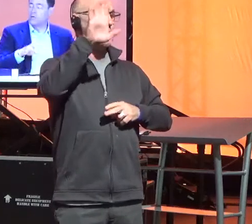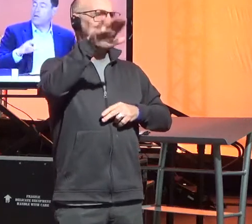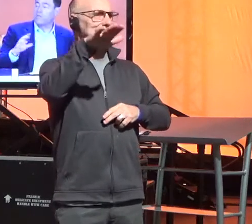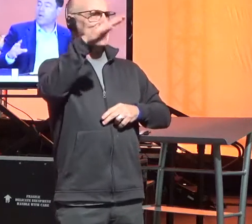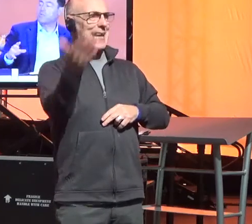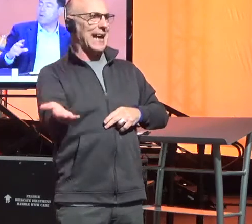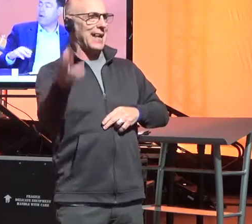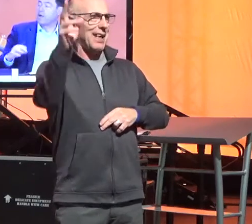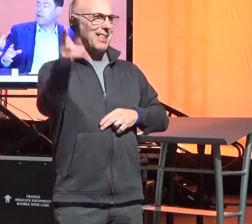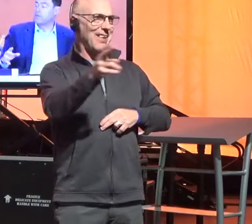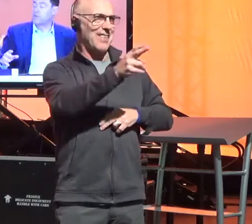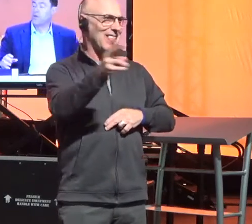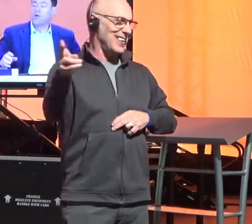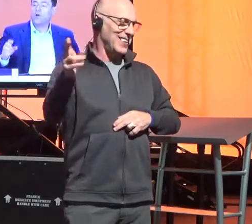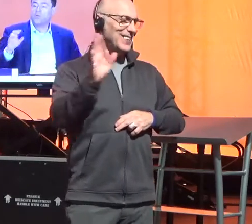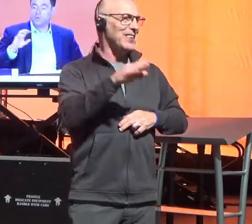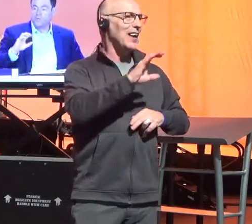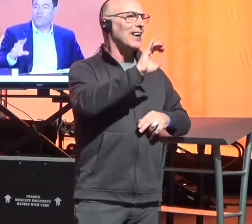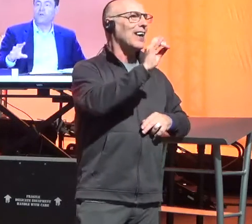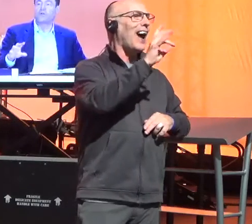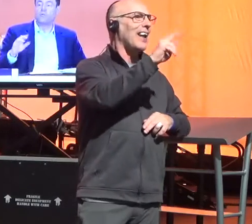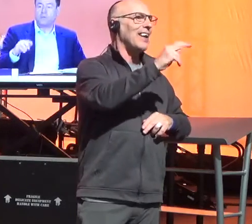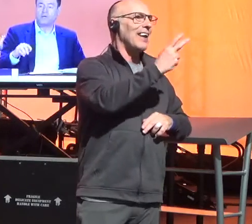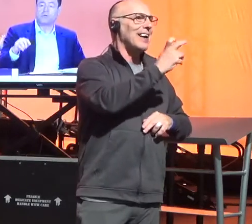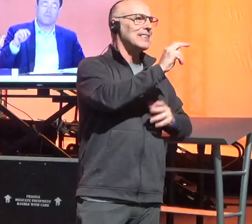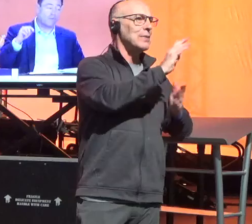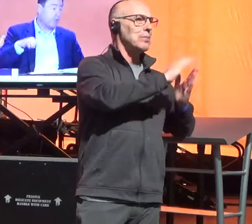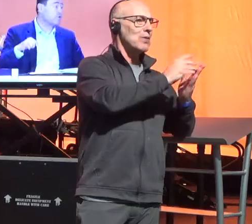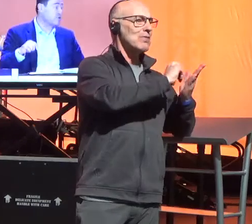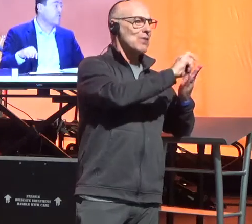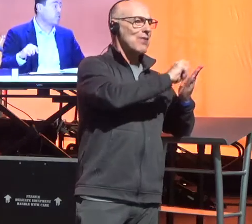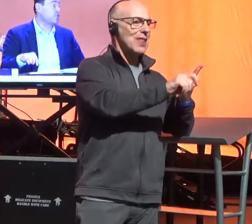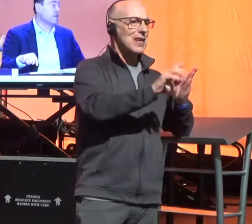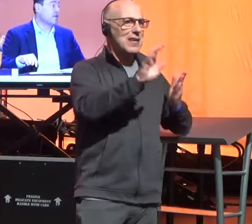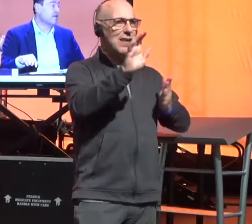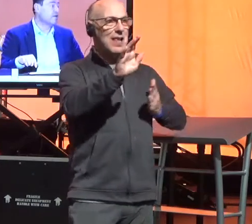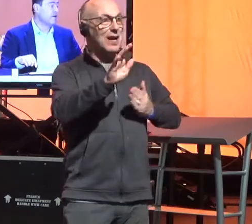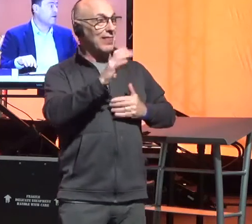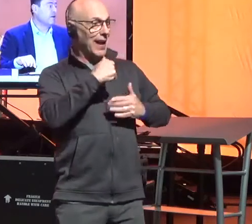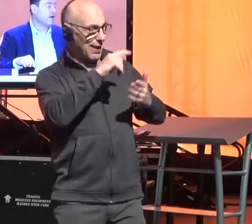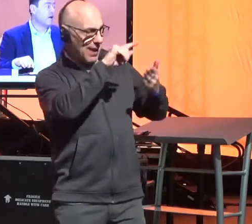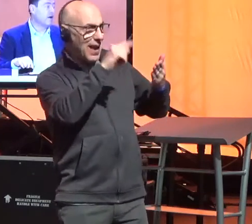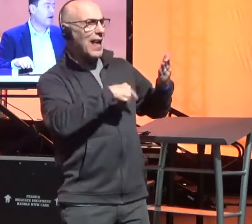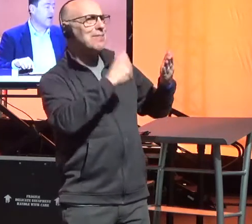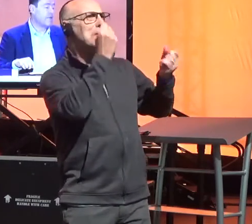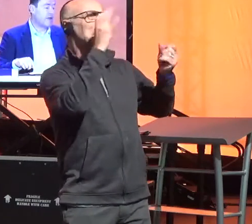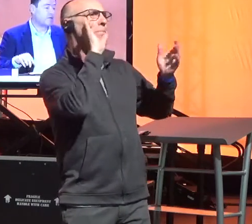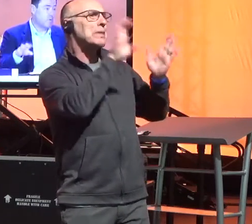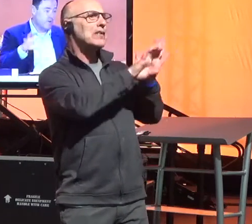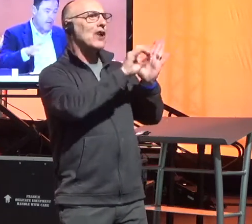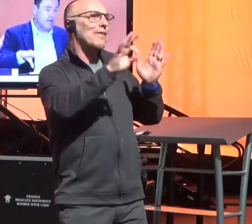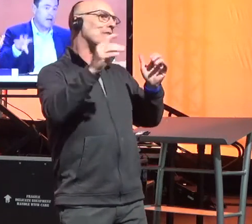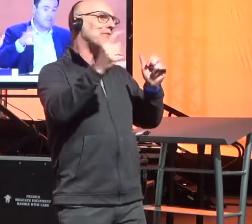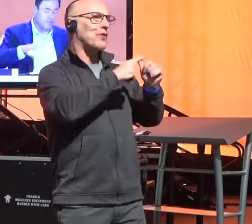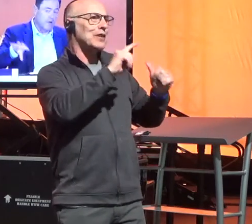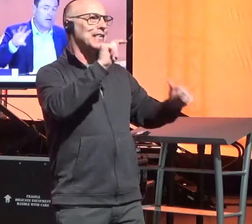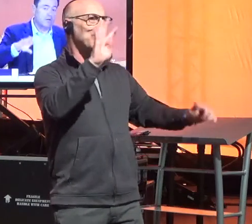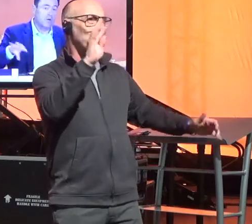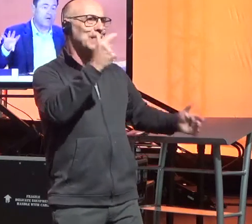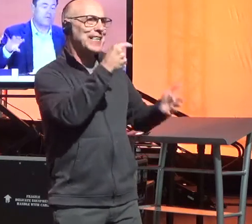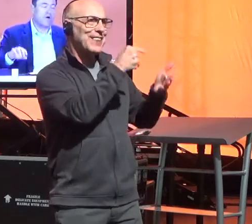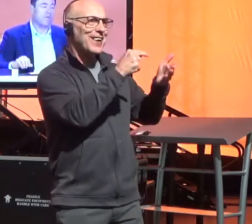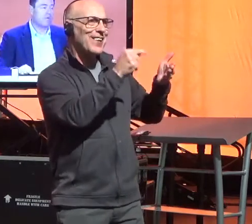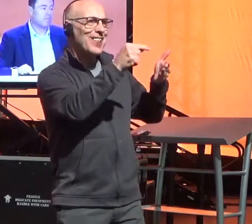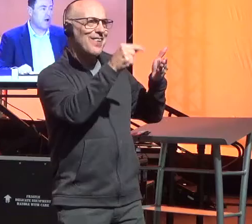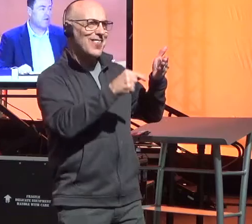that used that phrase by Colin Hansen was filled with pictures of the first T4G. And that's where that kind of got